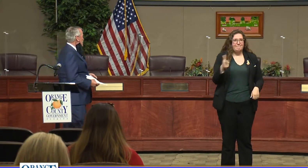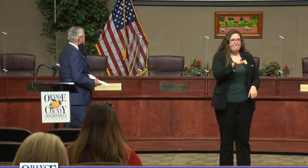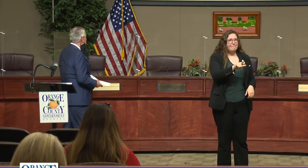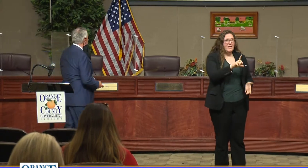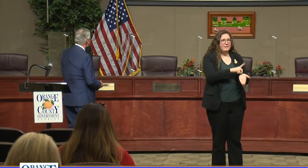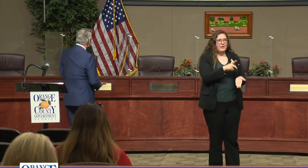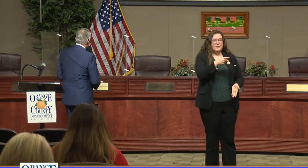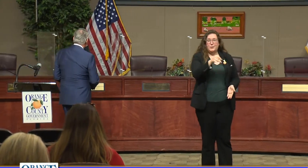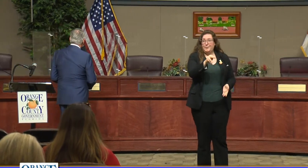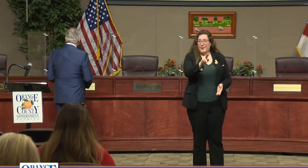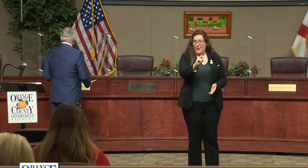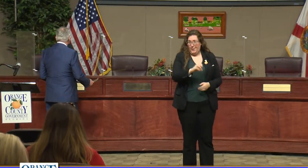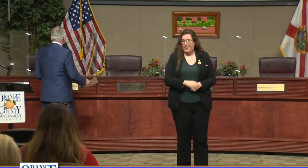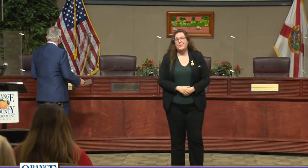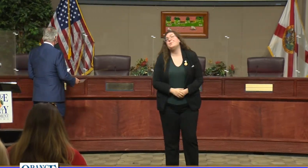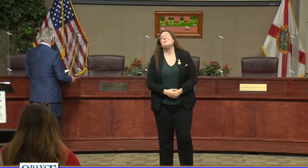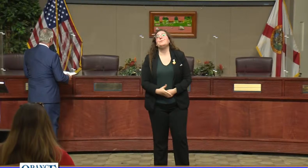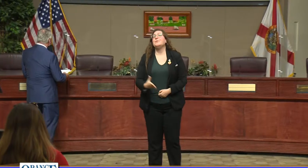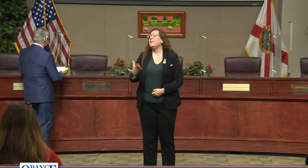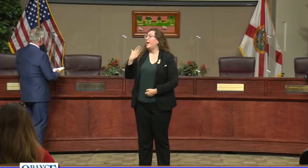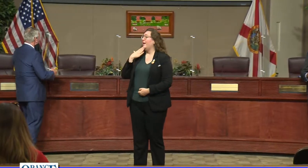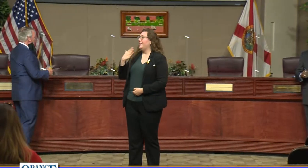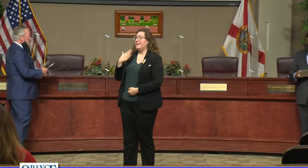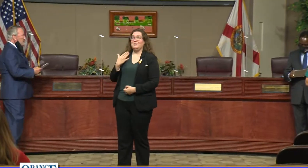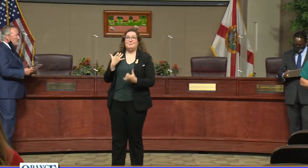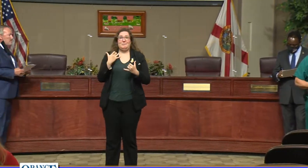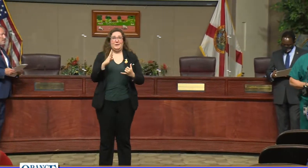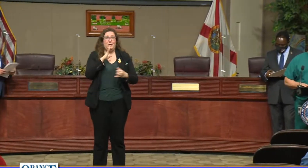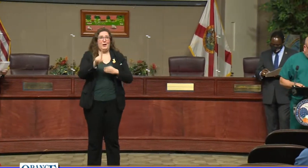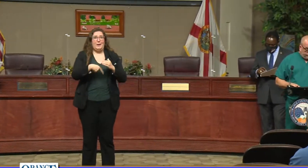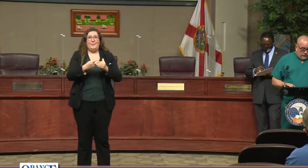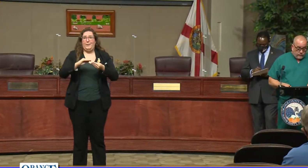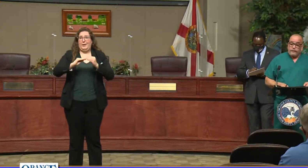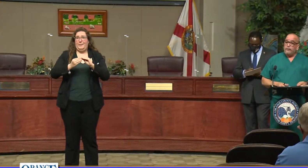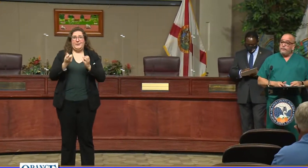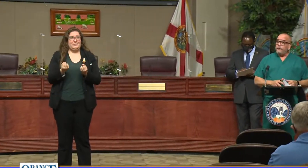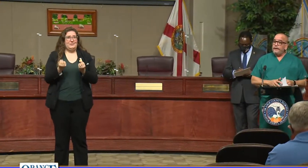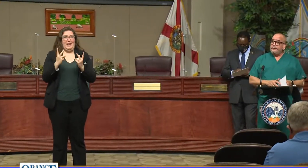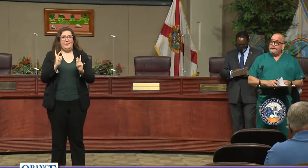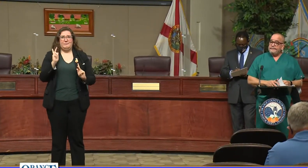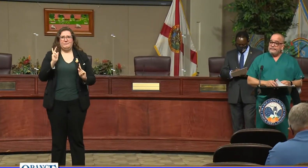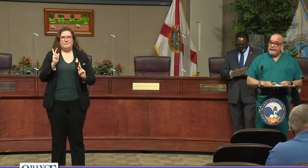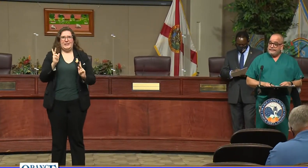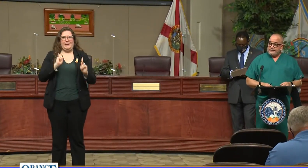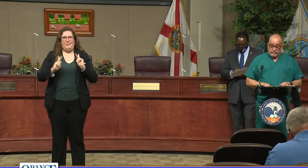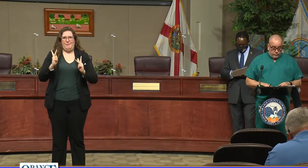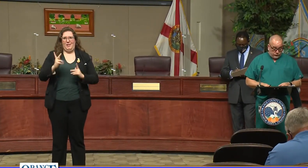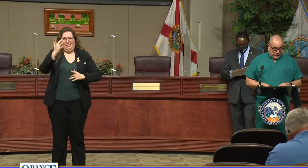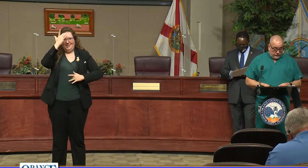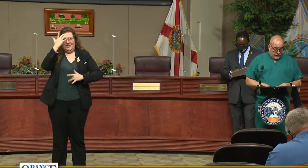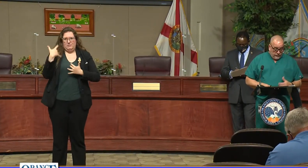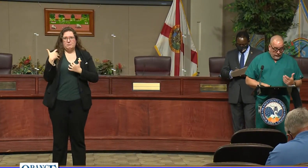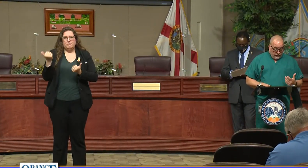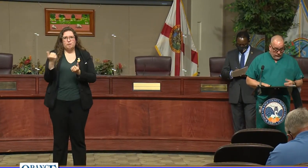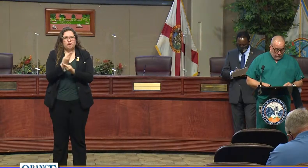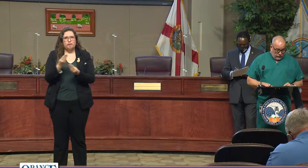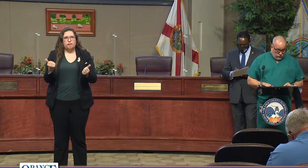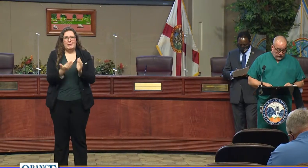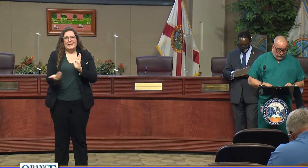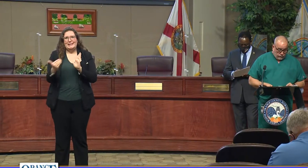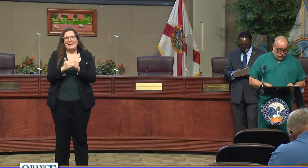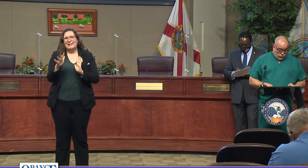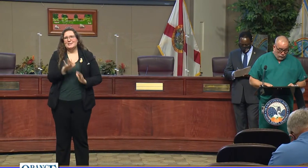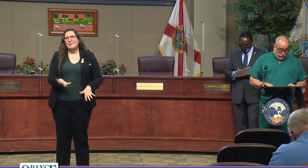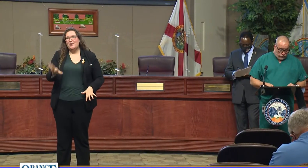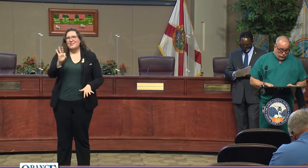Mayor. So right to the numbers, our recovery rate is 97%. The mayor